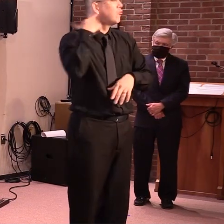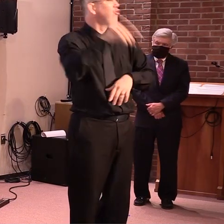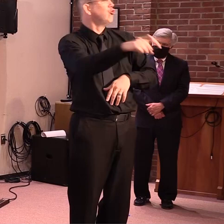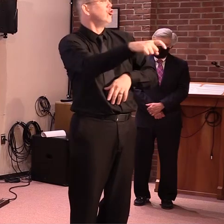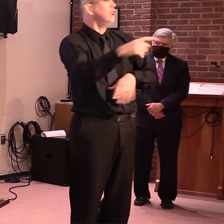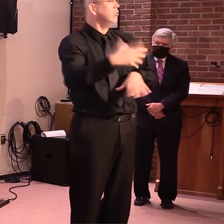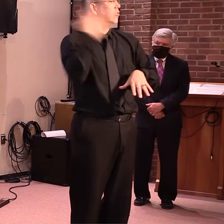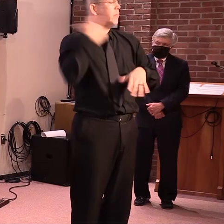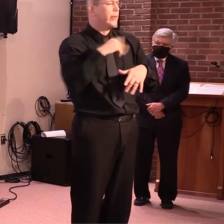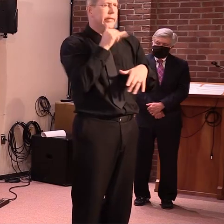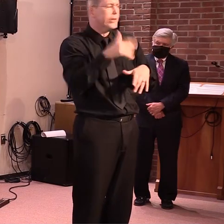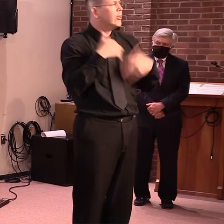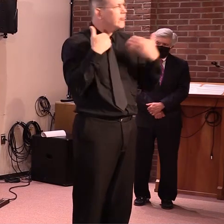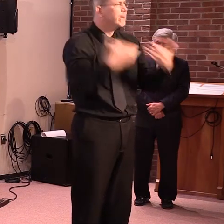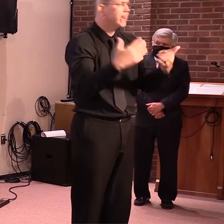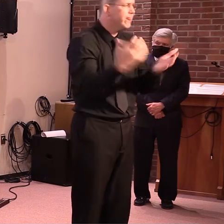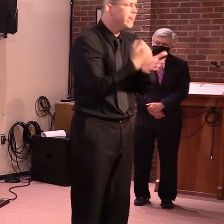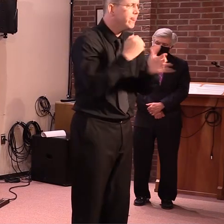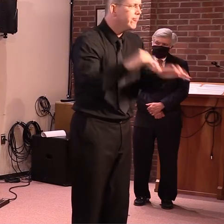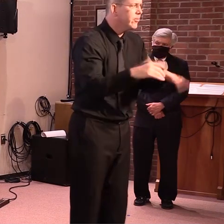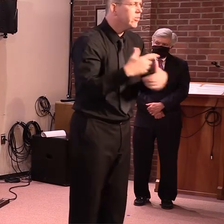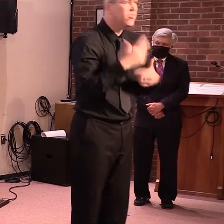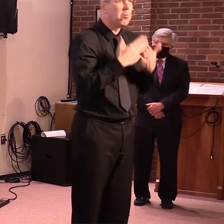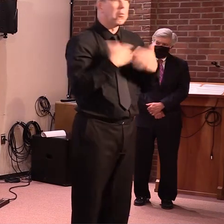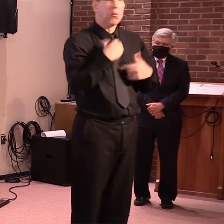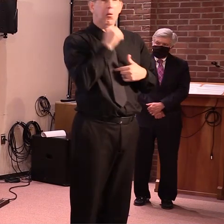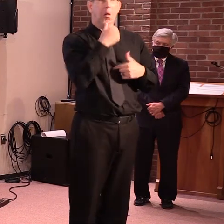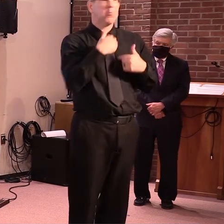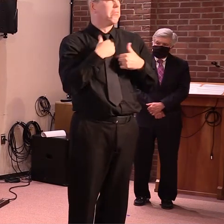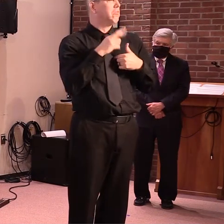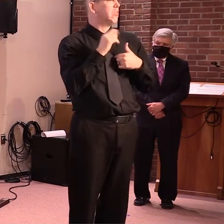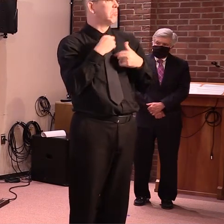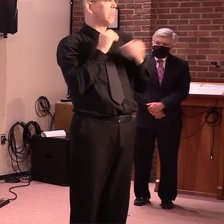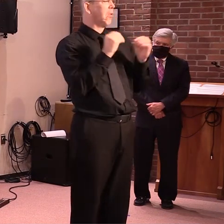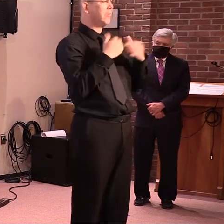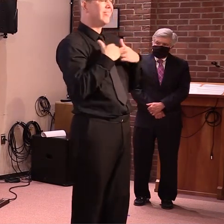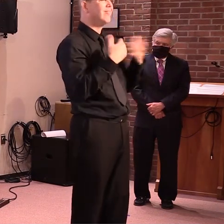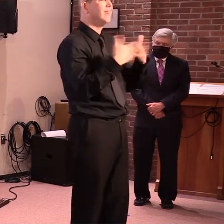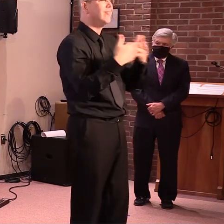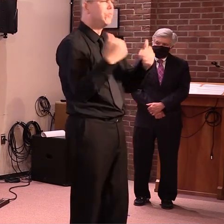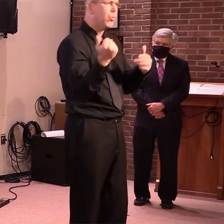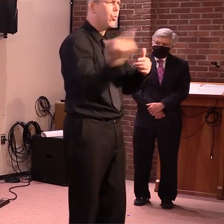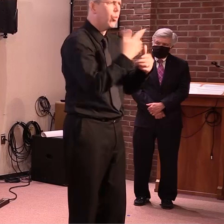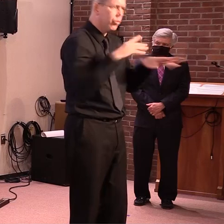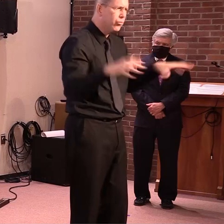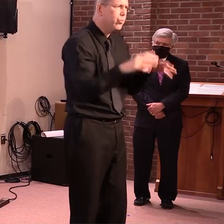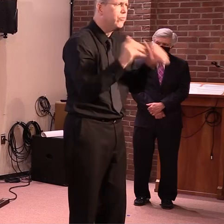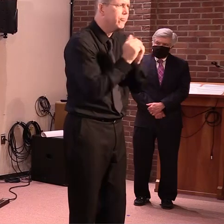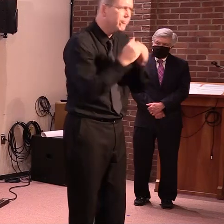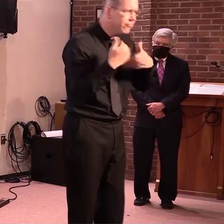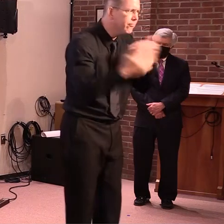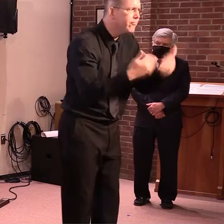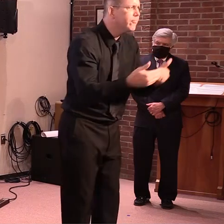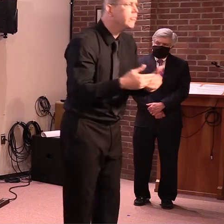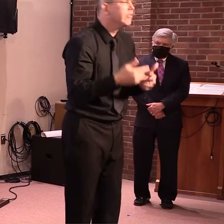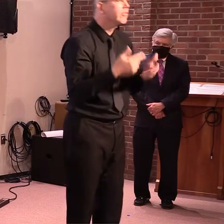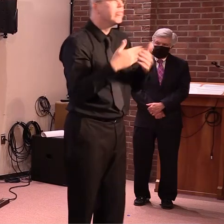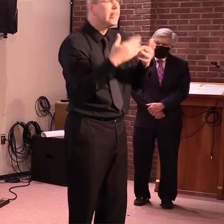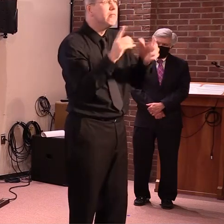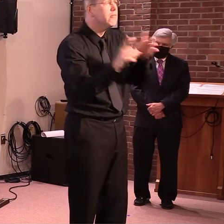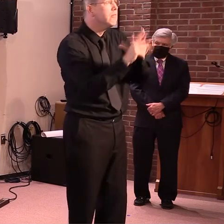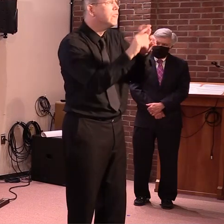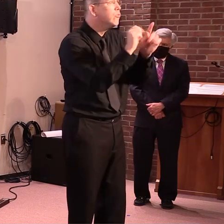going to see a sea change. We're going to see different initiatives, but I'm not sure that defunding